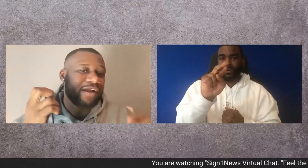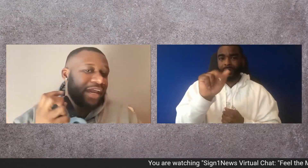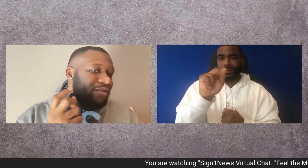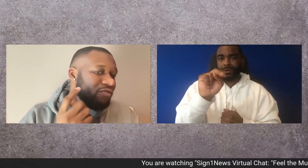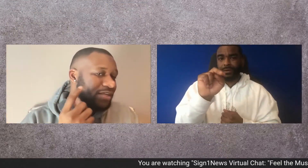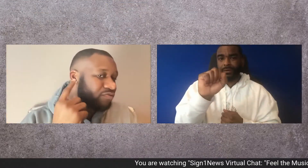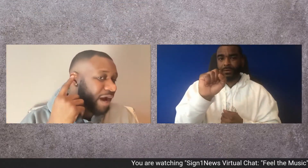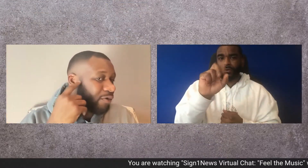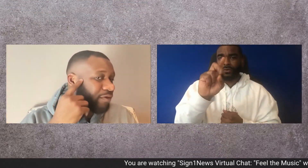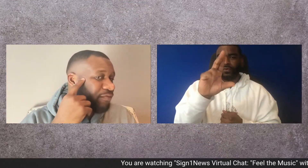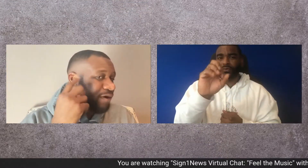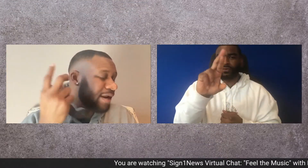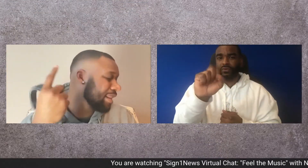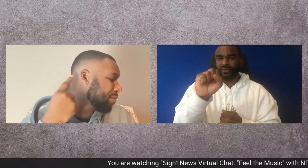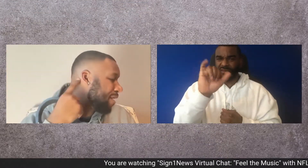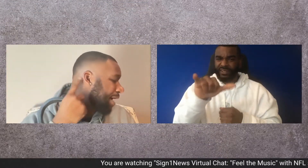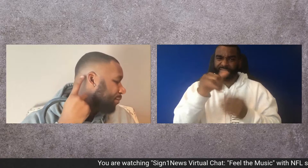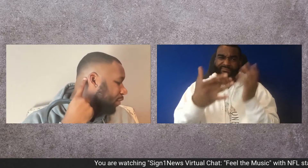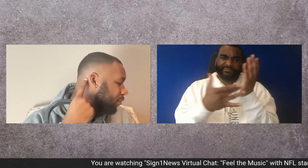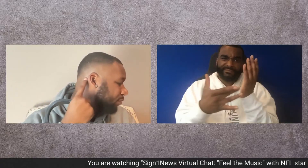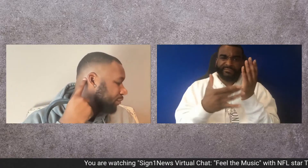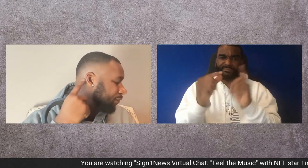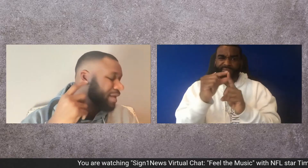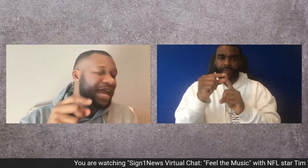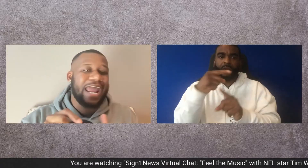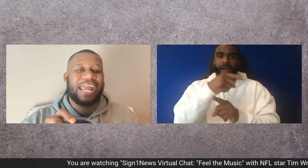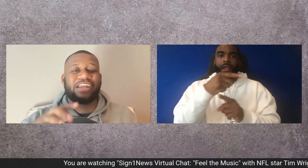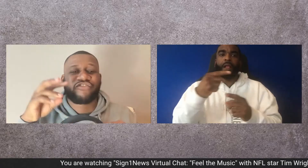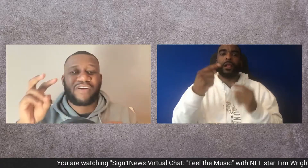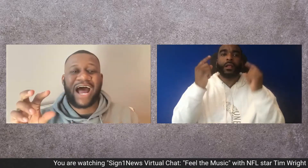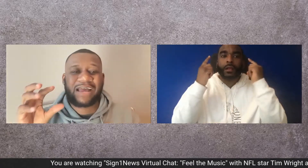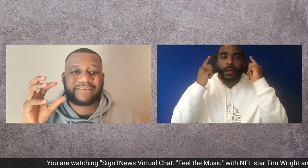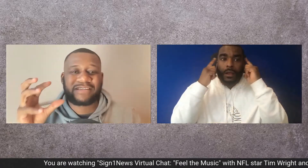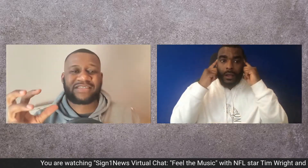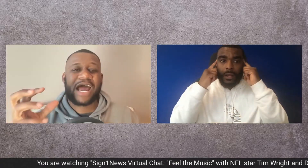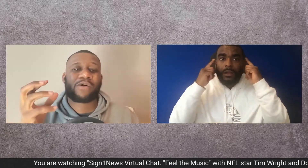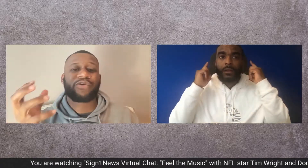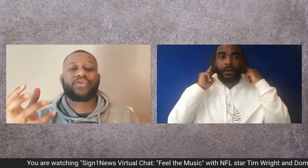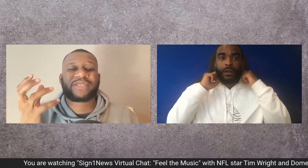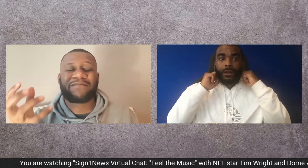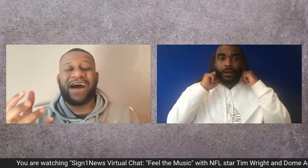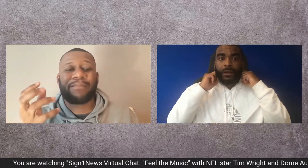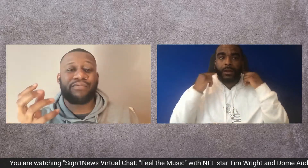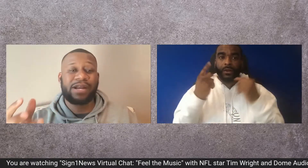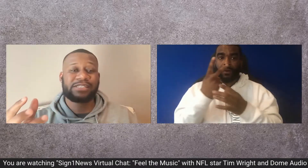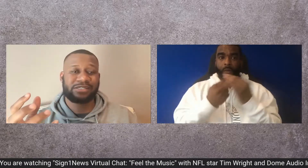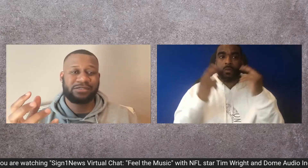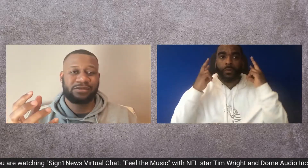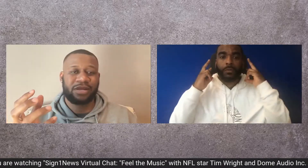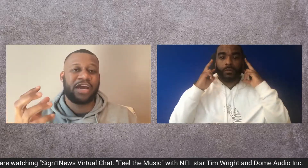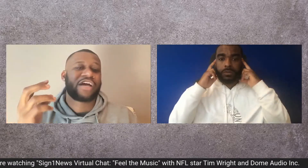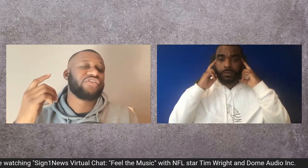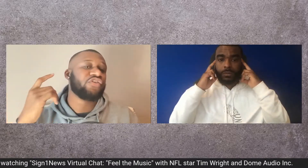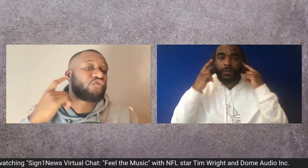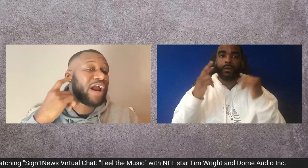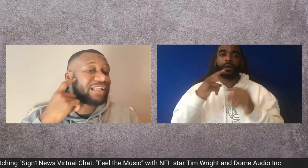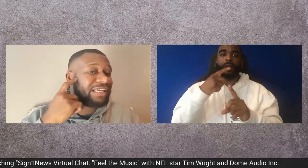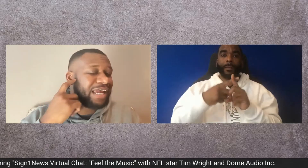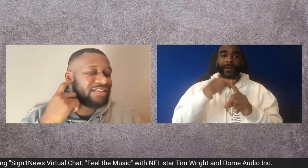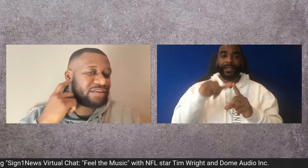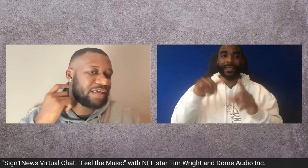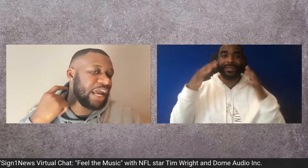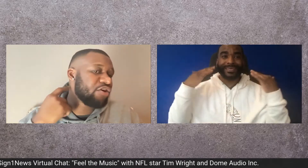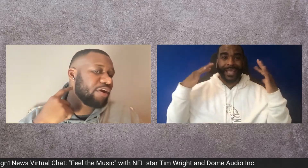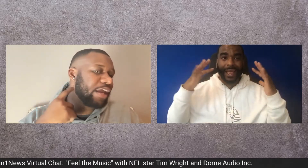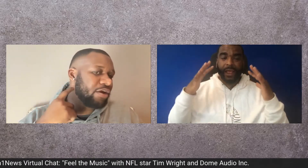they again rest right on the front and the backbone. And it drives the sound using vibration